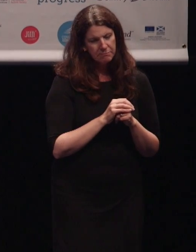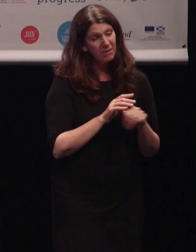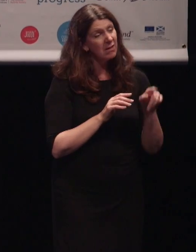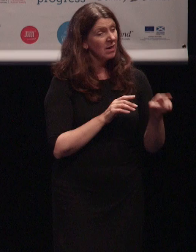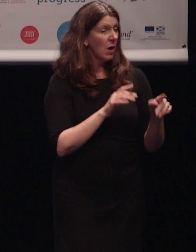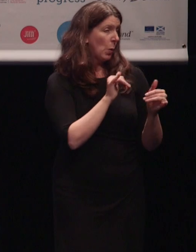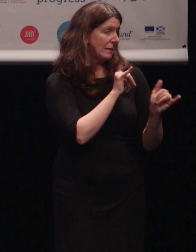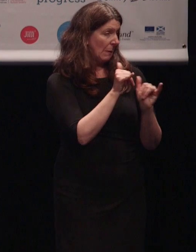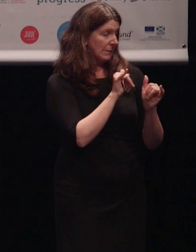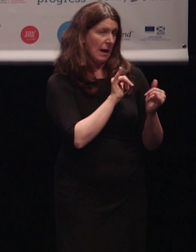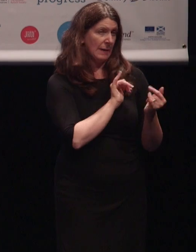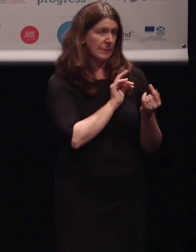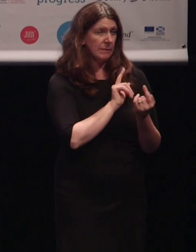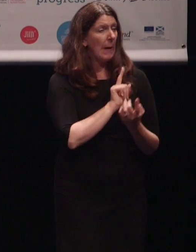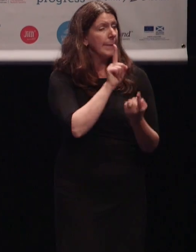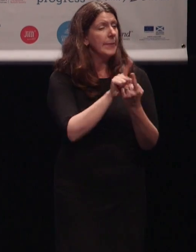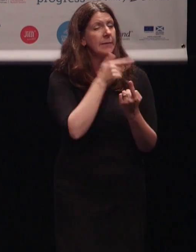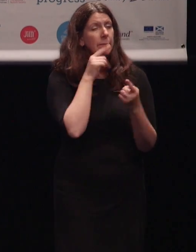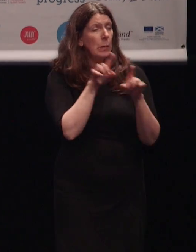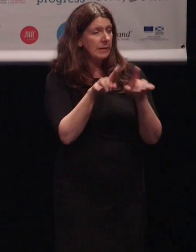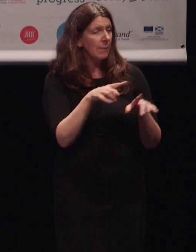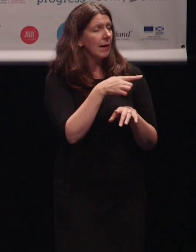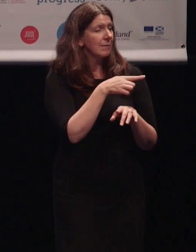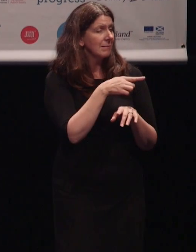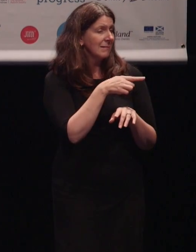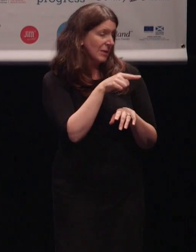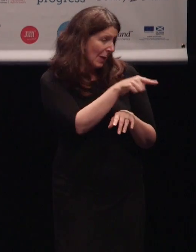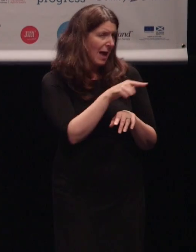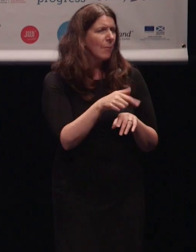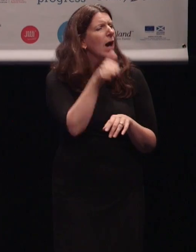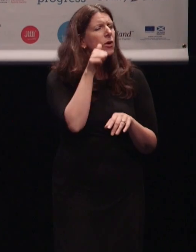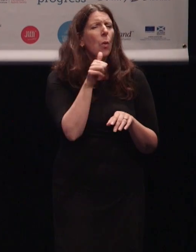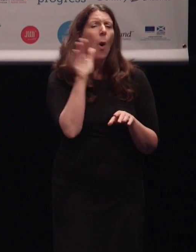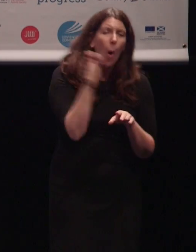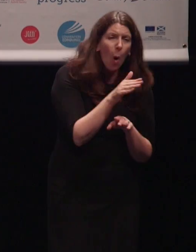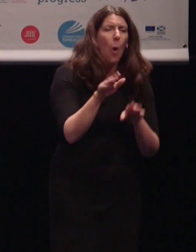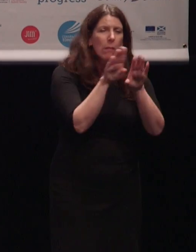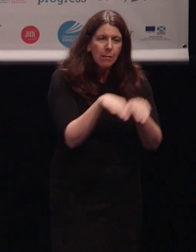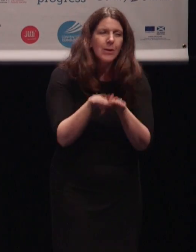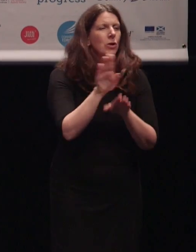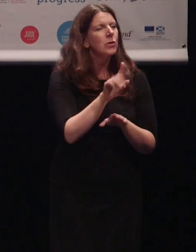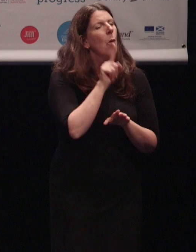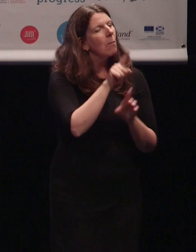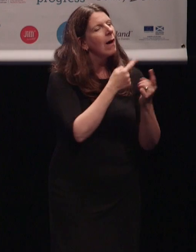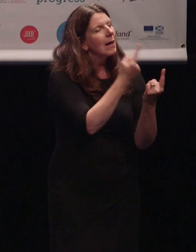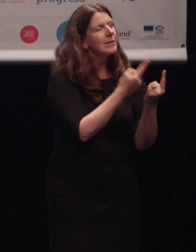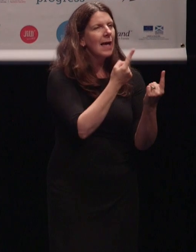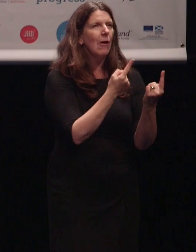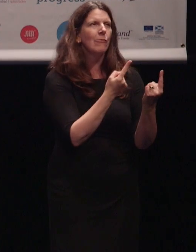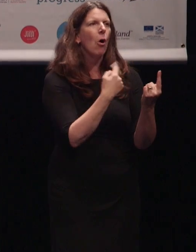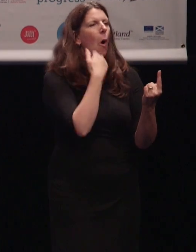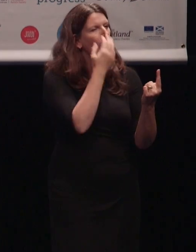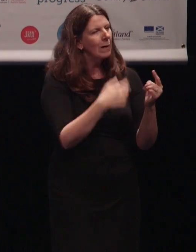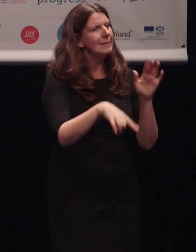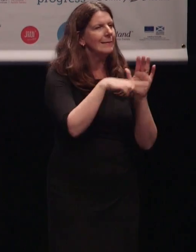autism. Not everybody is like that, but he was totally negative about everything. If he said something,